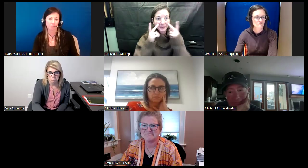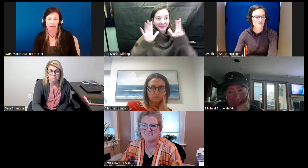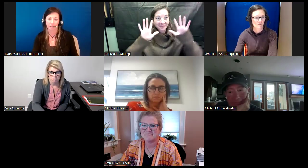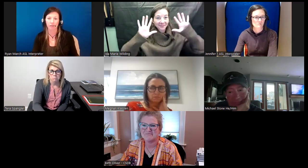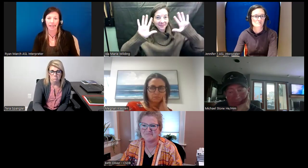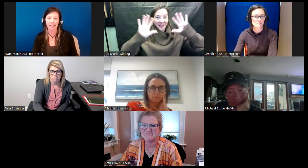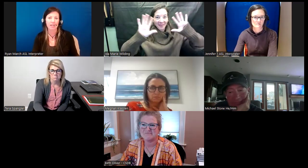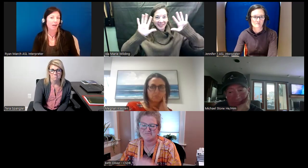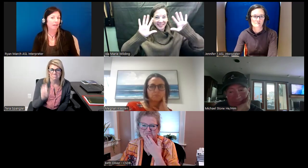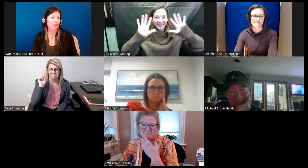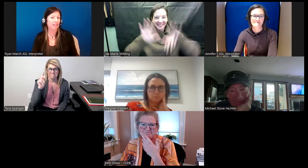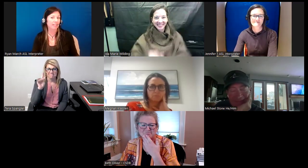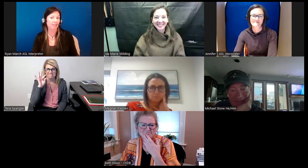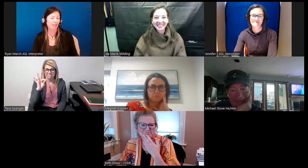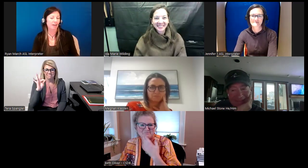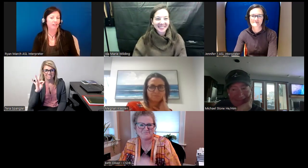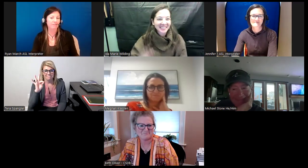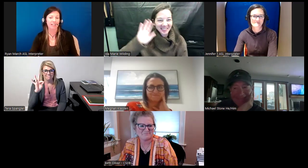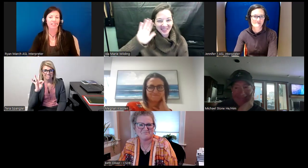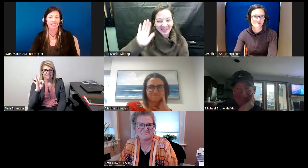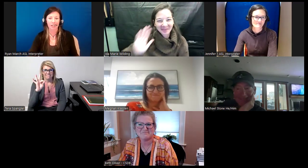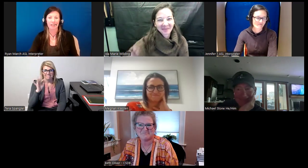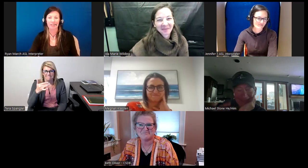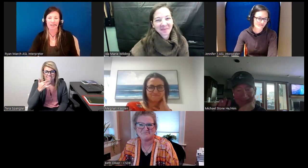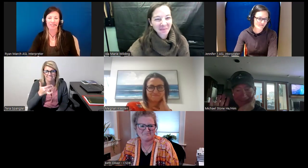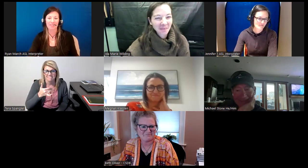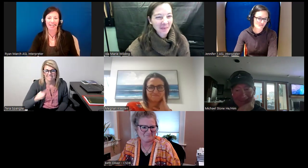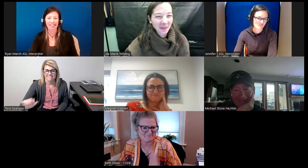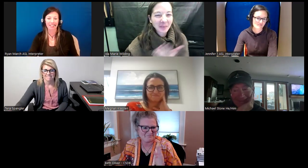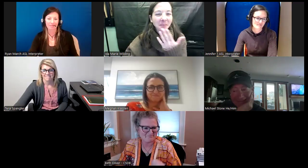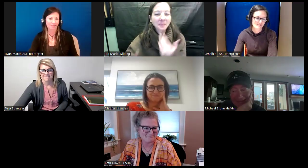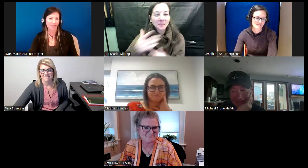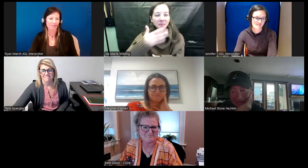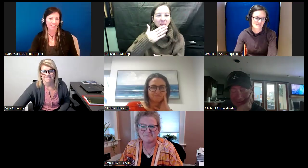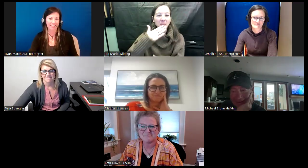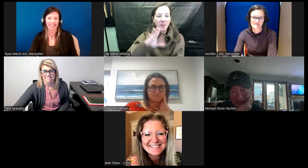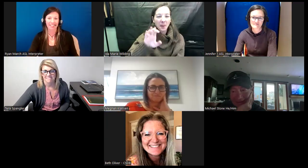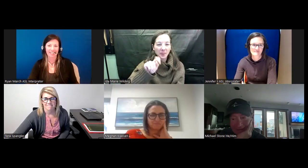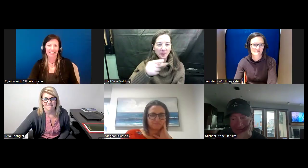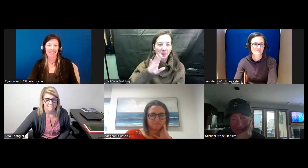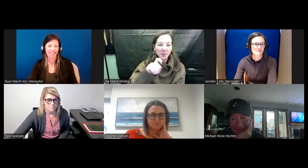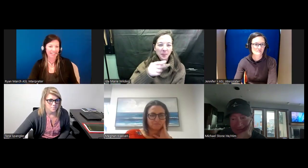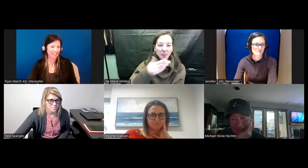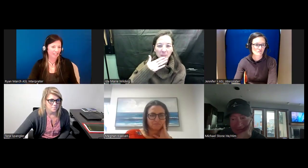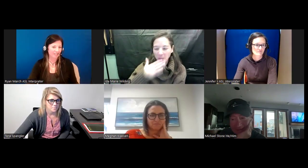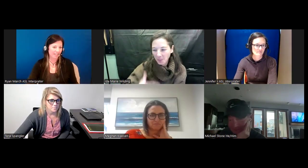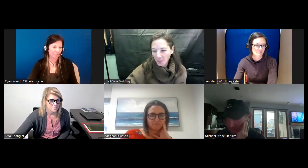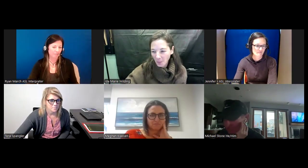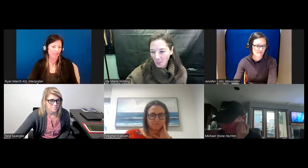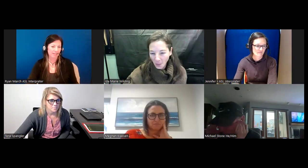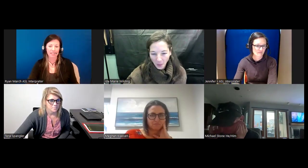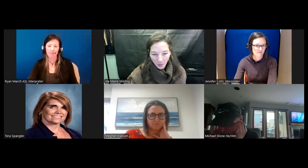minutes break. Okay. All right, bye. Yep, see you all at 5. Okay, perfect. Bye. Perfect. Yes, thank you.